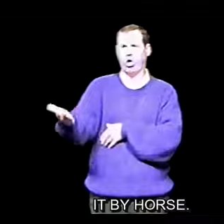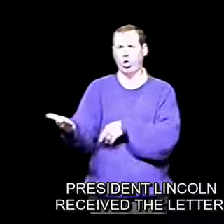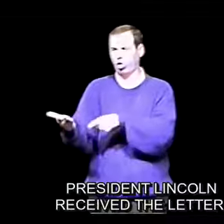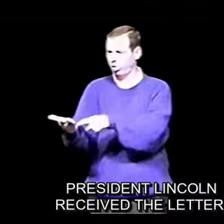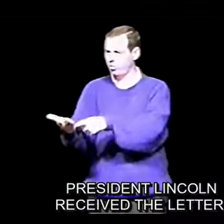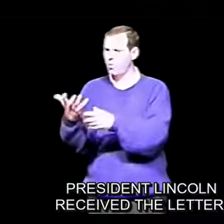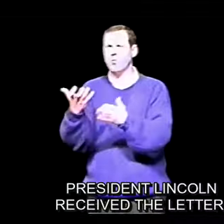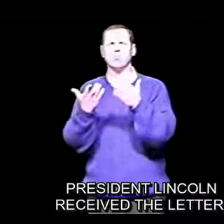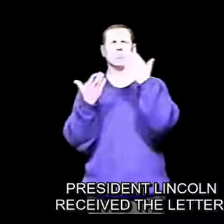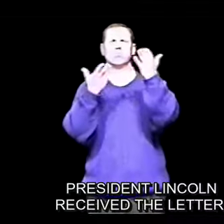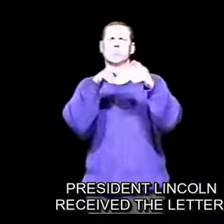letter,